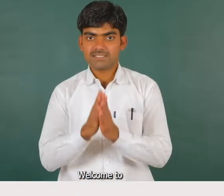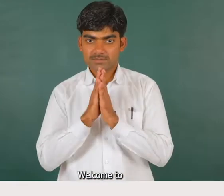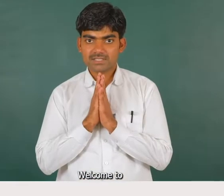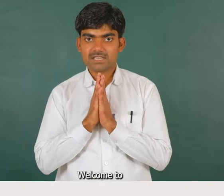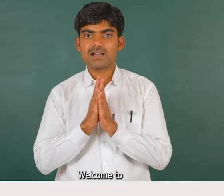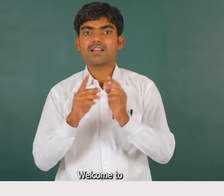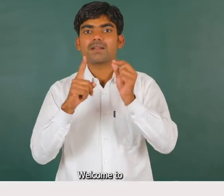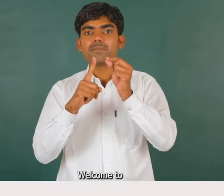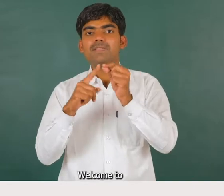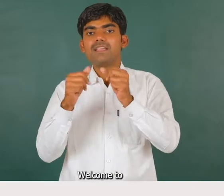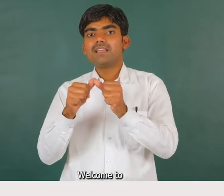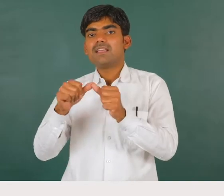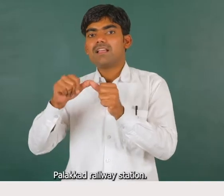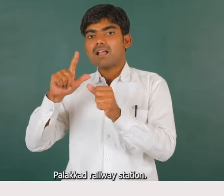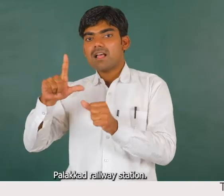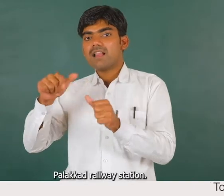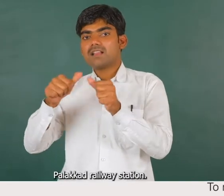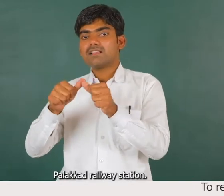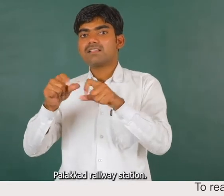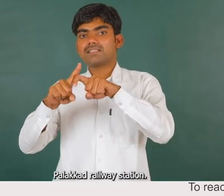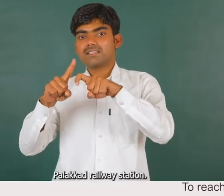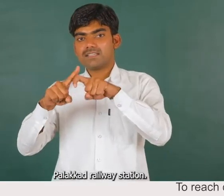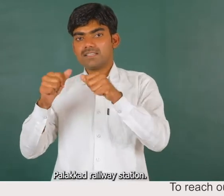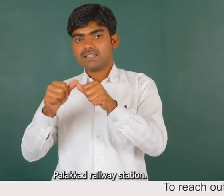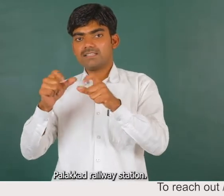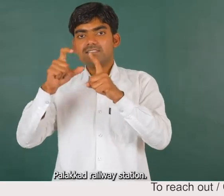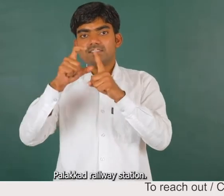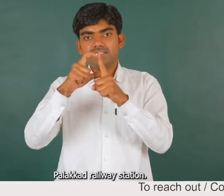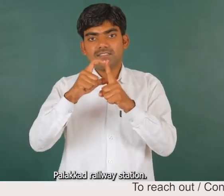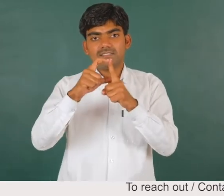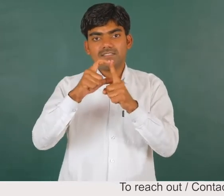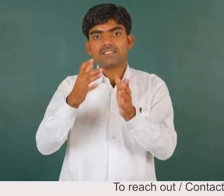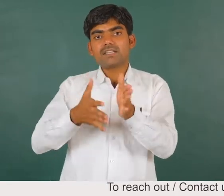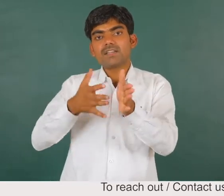Welcome to Palakkad Railway Station.